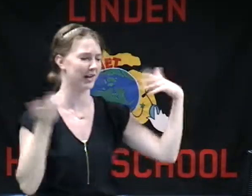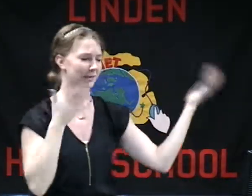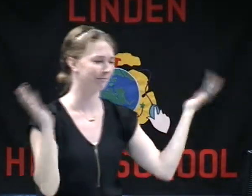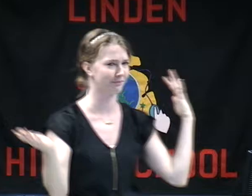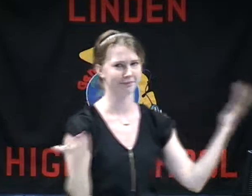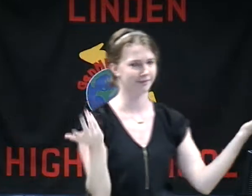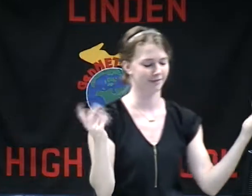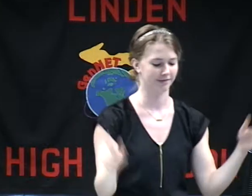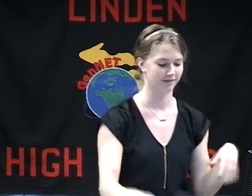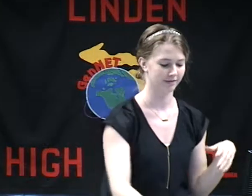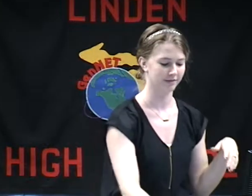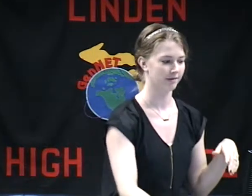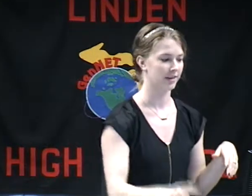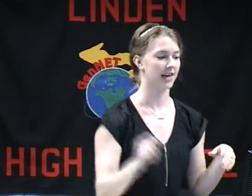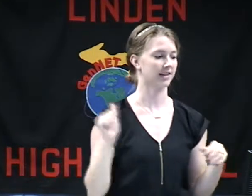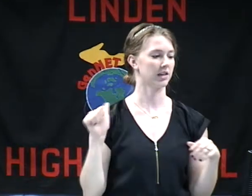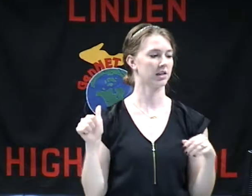anybody. Yes.